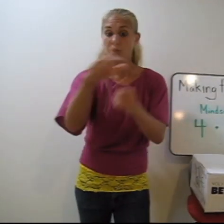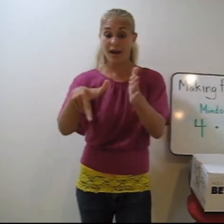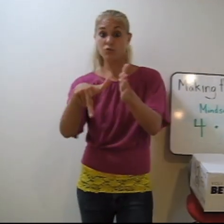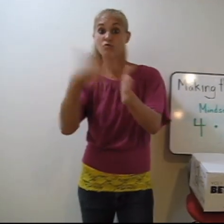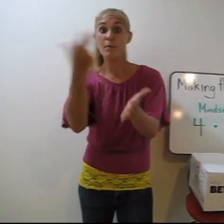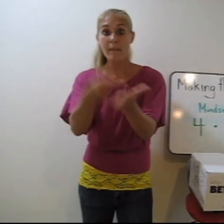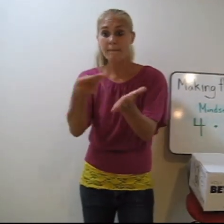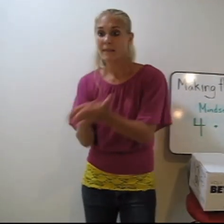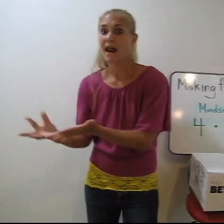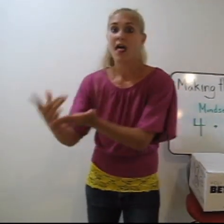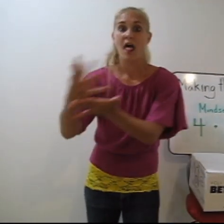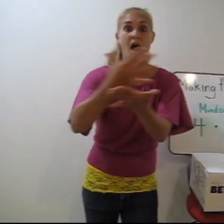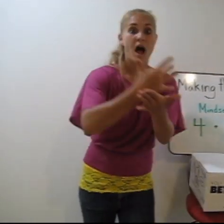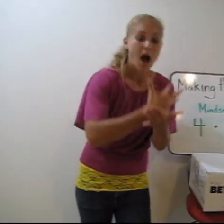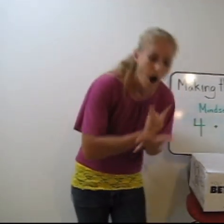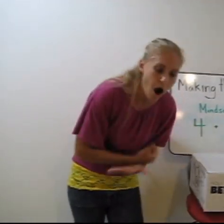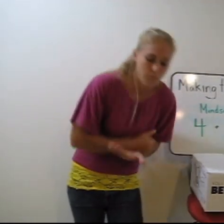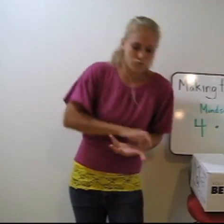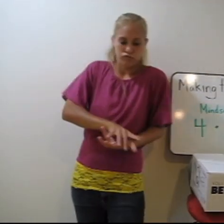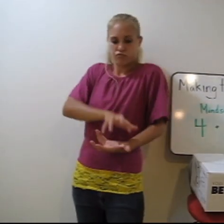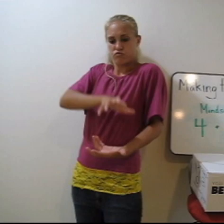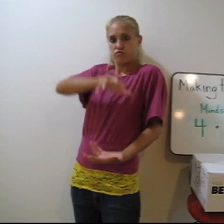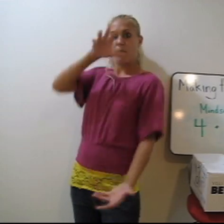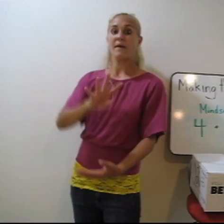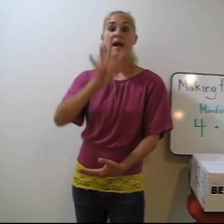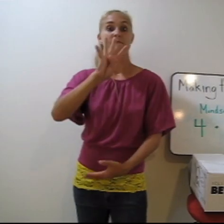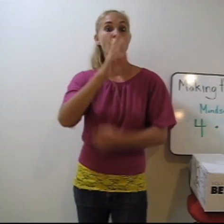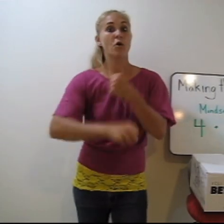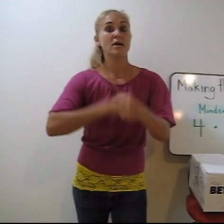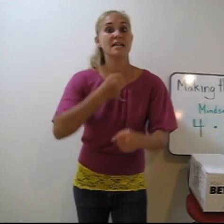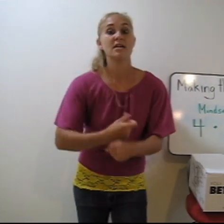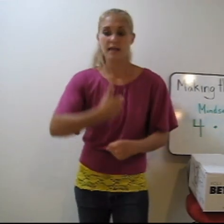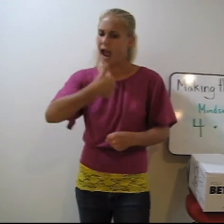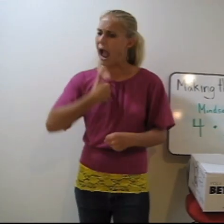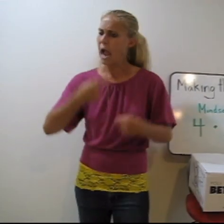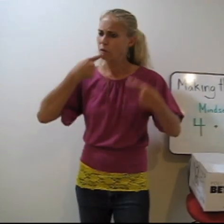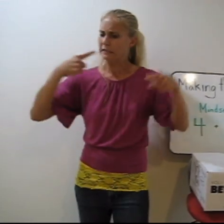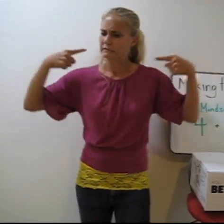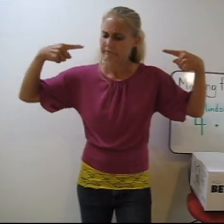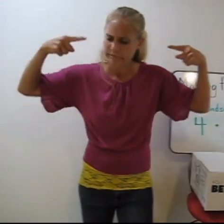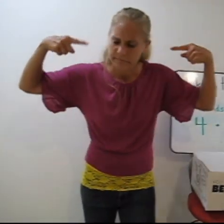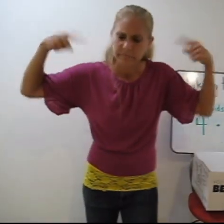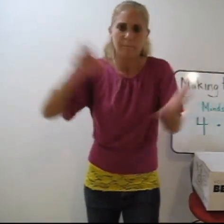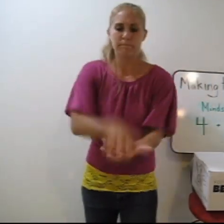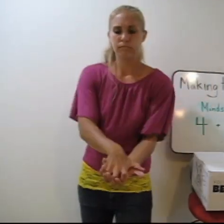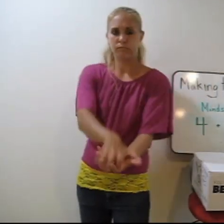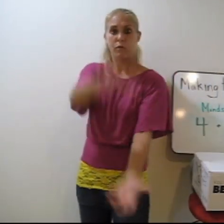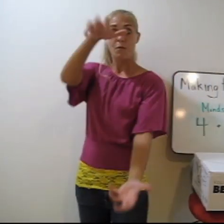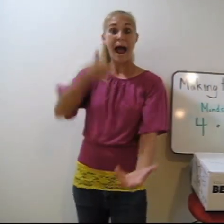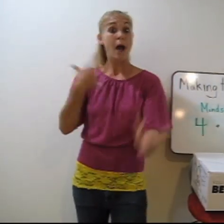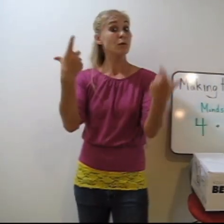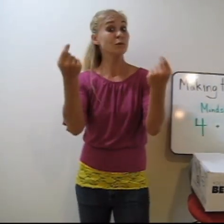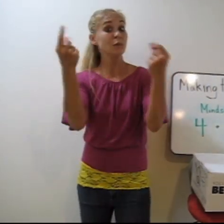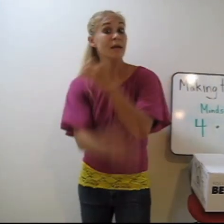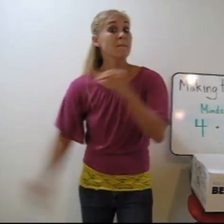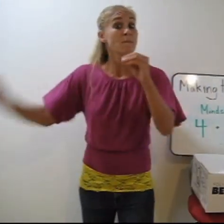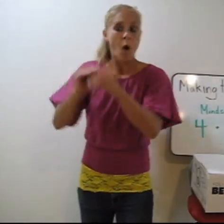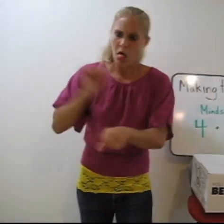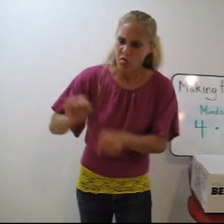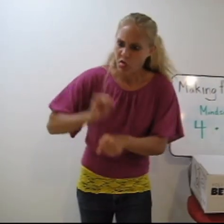over 7 figures a year, and within 4 years, was a self-made multimillionaire. And I wasn't doing any more than I had before I met Jim.